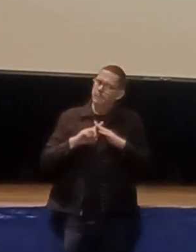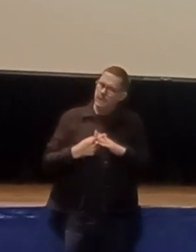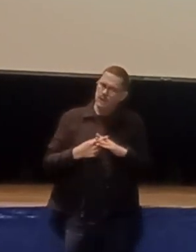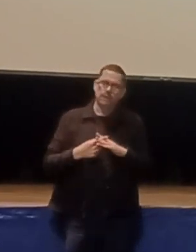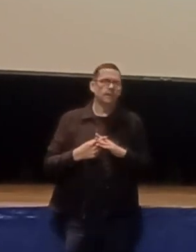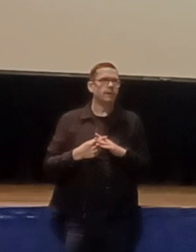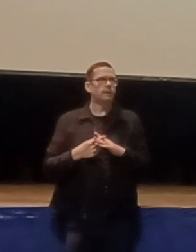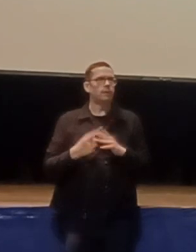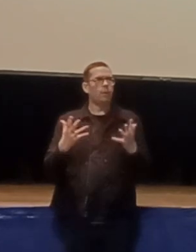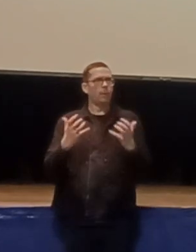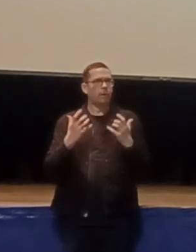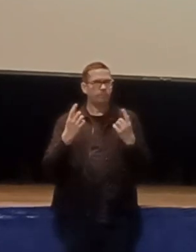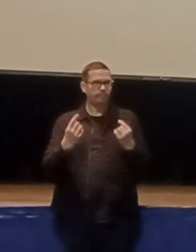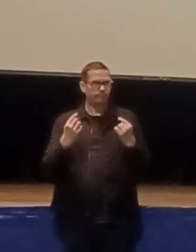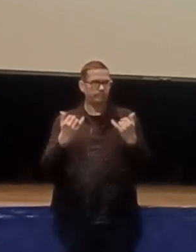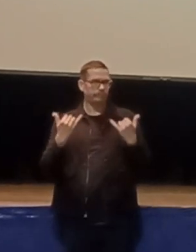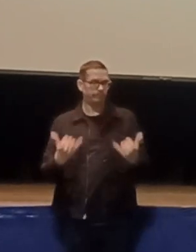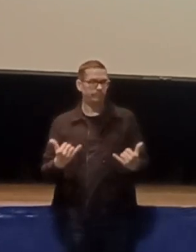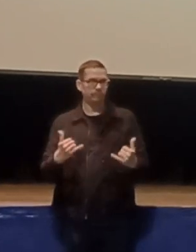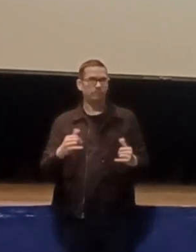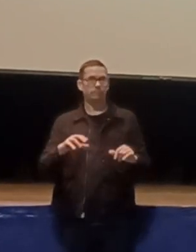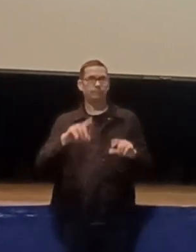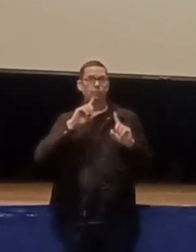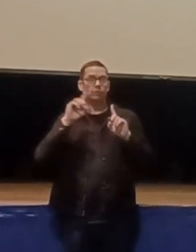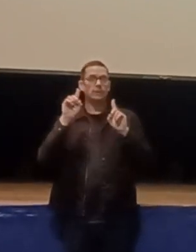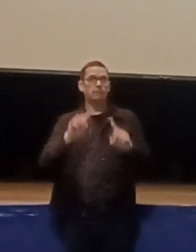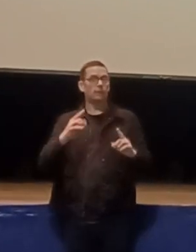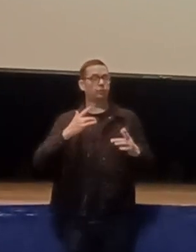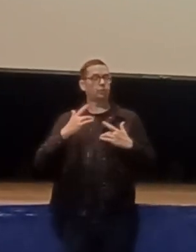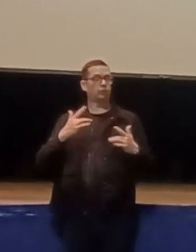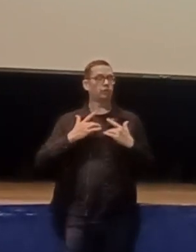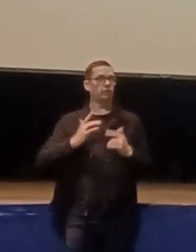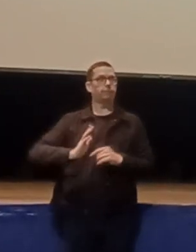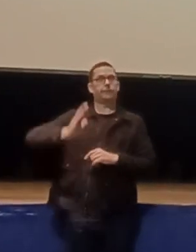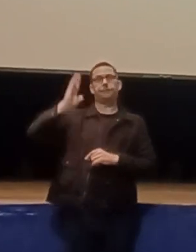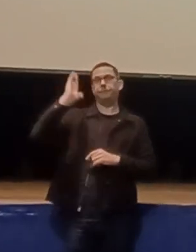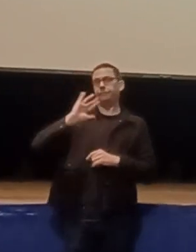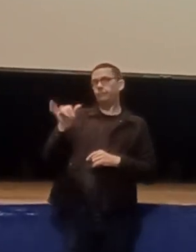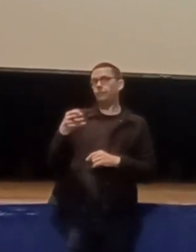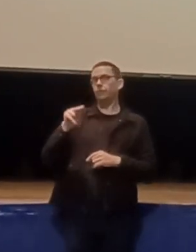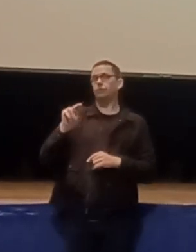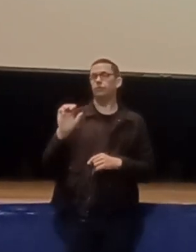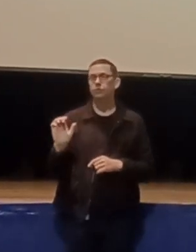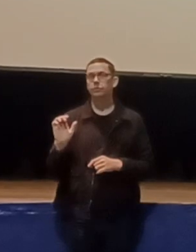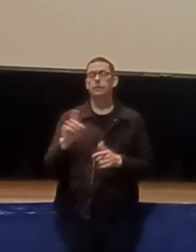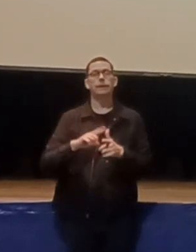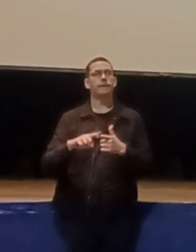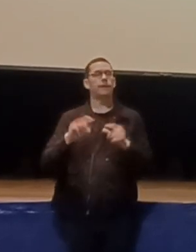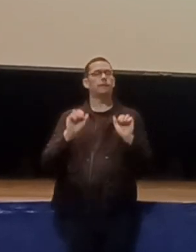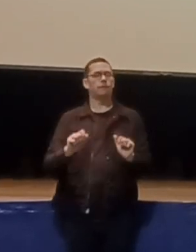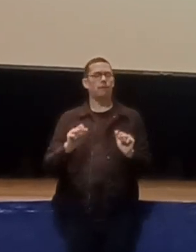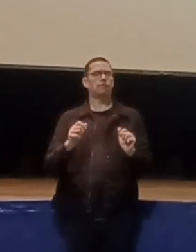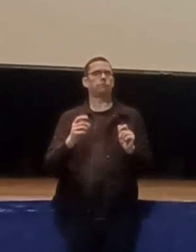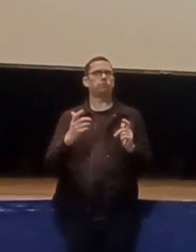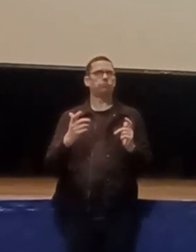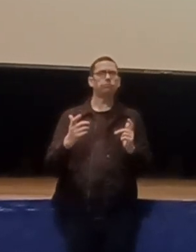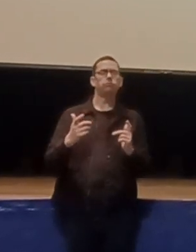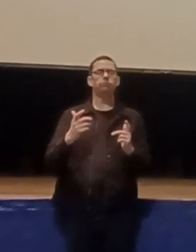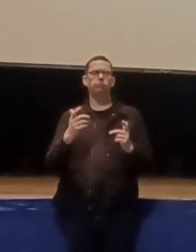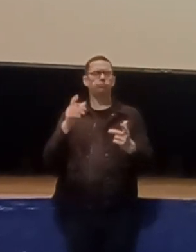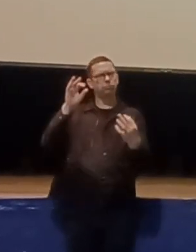do today was to respond to the concerns before, that we could still accommodate some of the previous planning goals